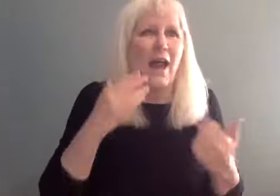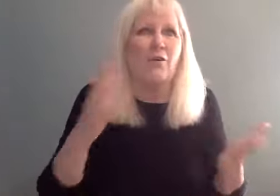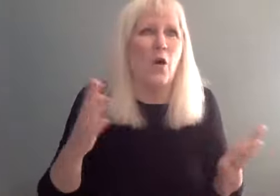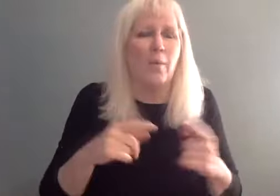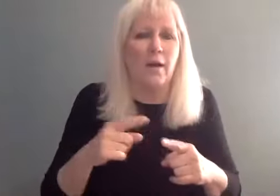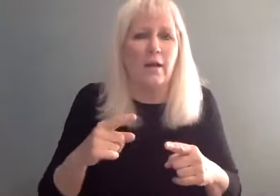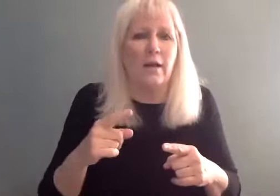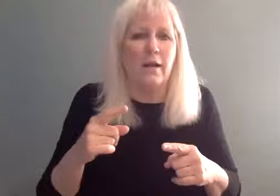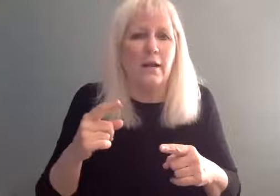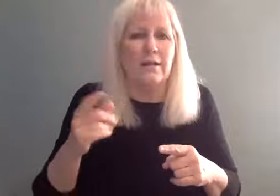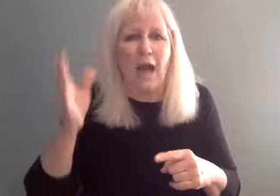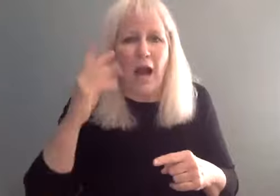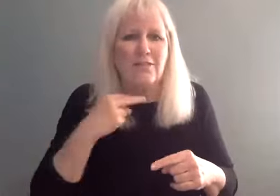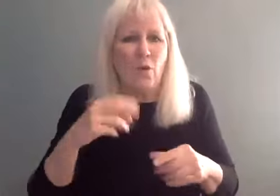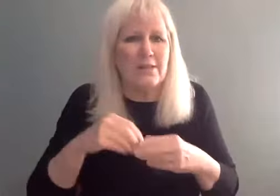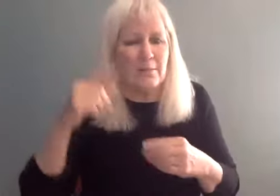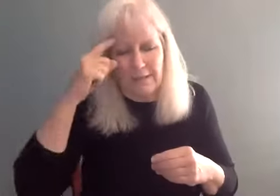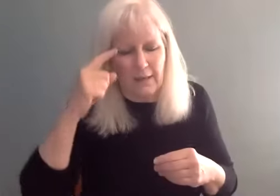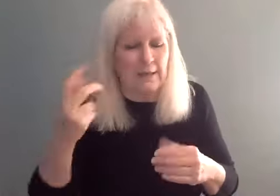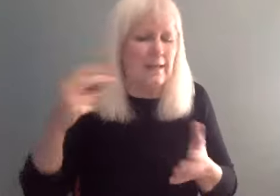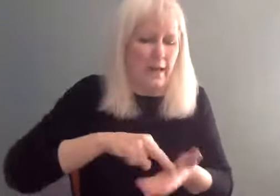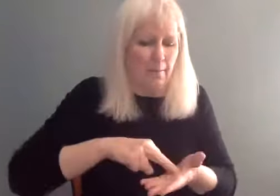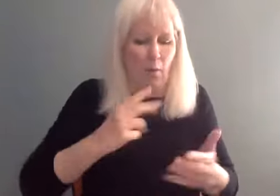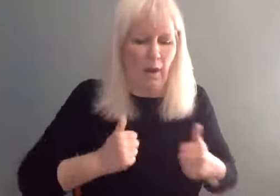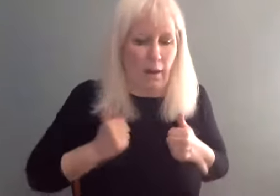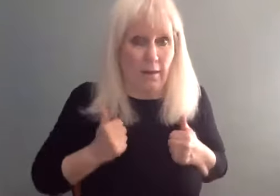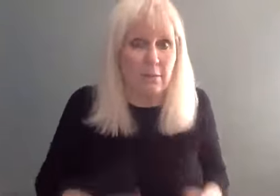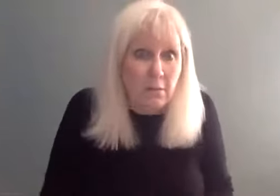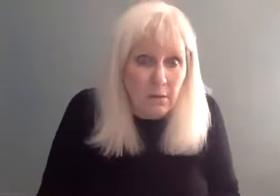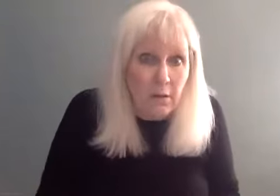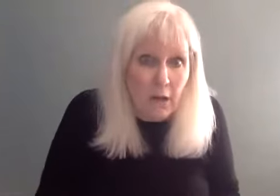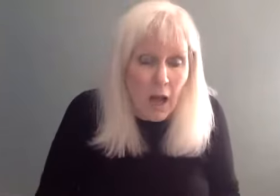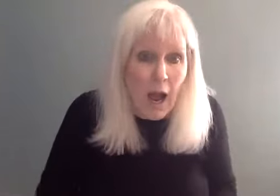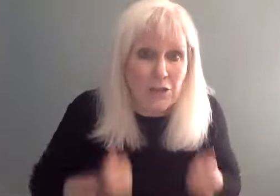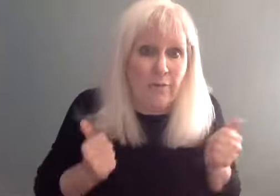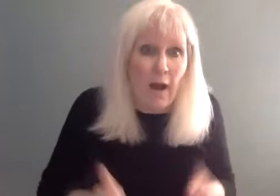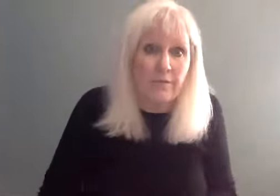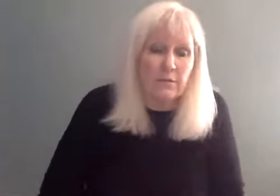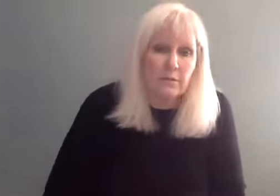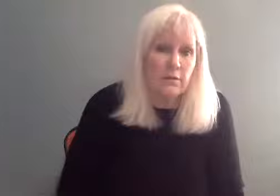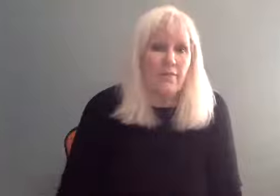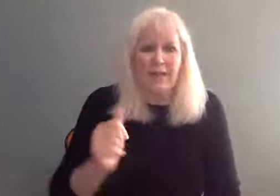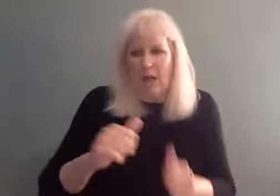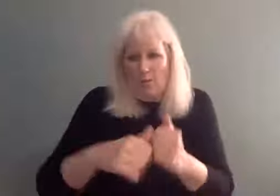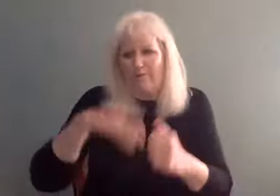get up, I want to live. And that I obeyed it. And that's when I was found and brought into the hospital for 2 weeks